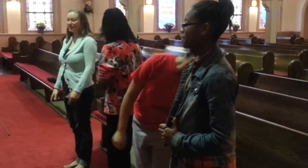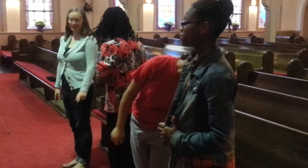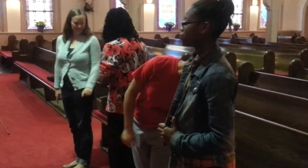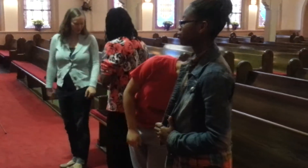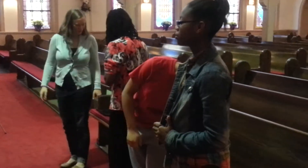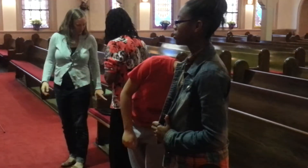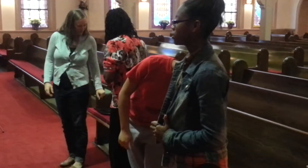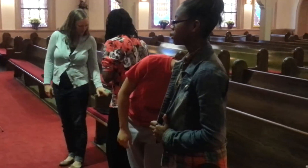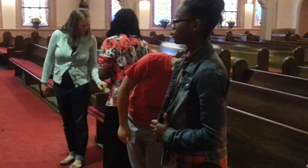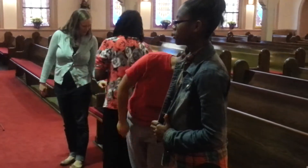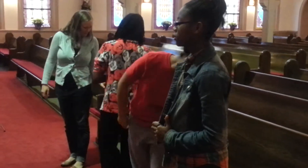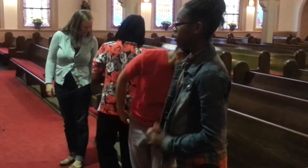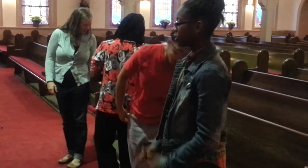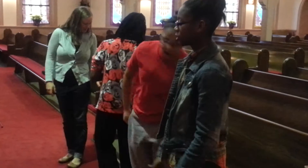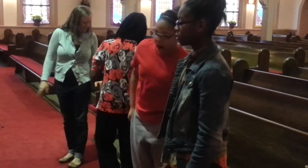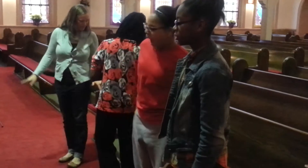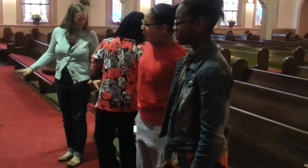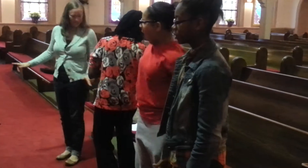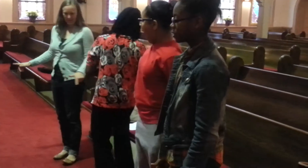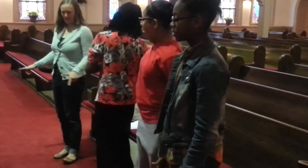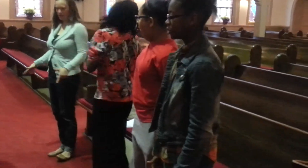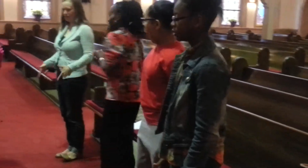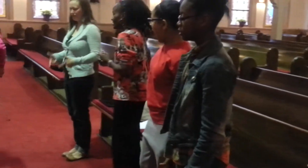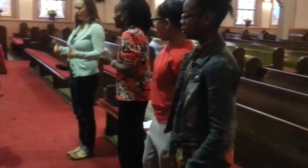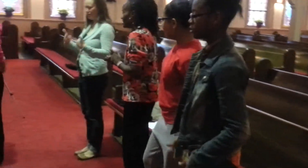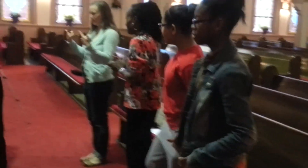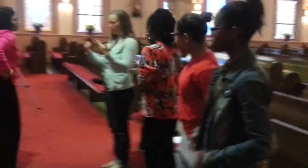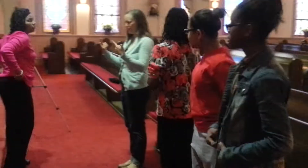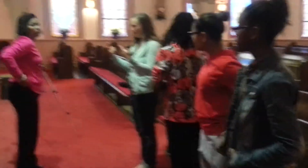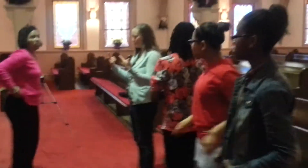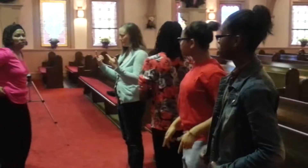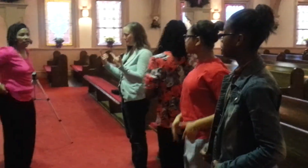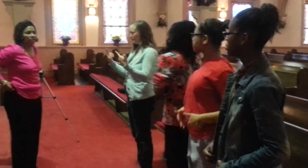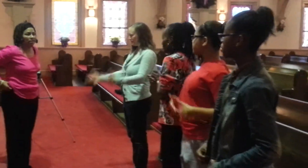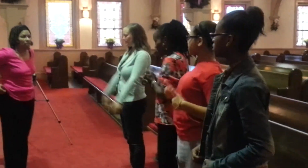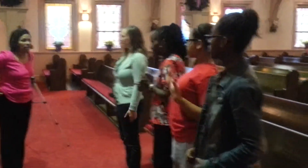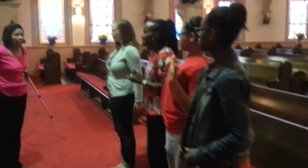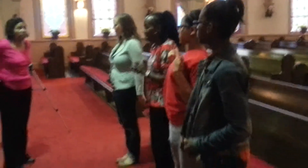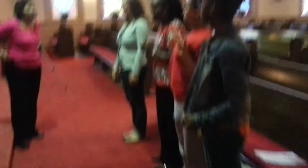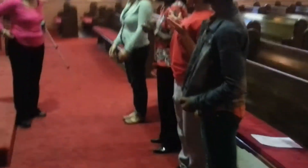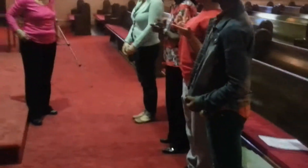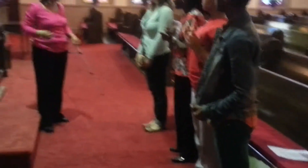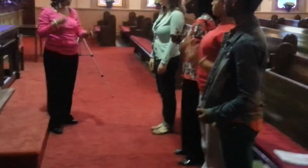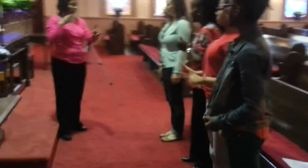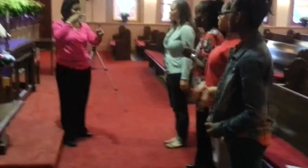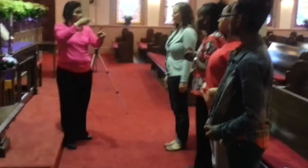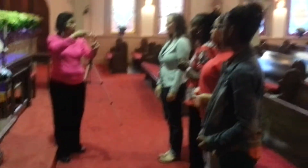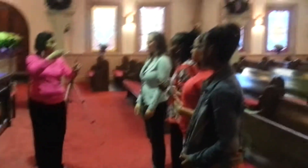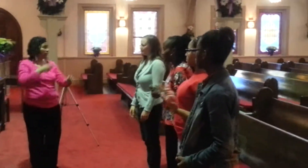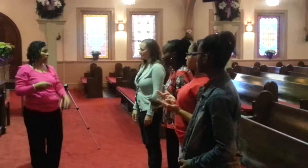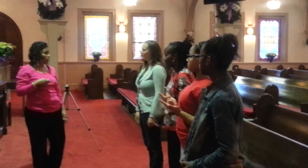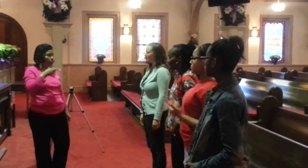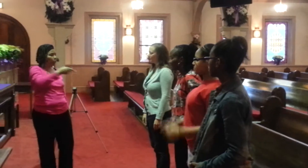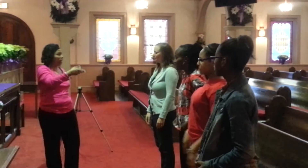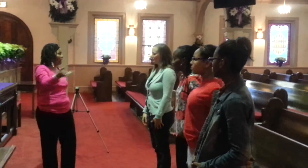Okay? Show me living truth. The articles are not generally represented in ASL. If they are, sometimes it's pointed. You point at the